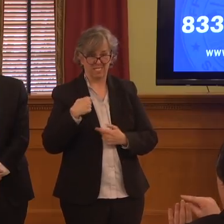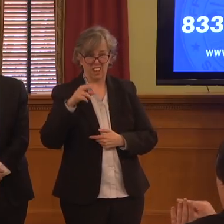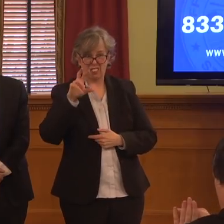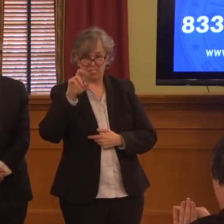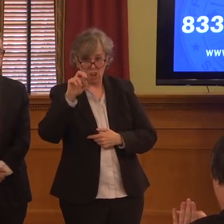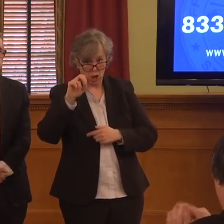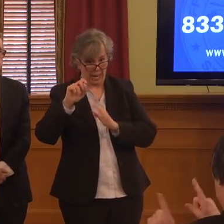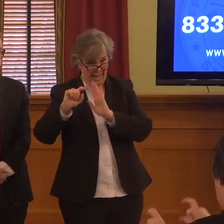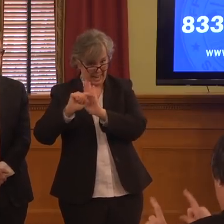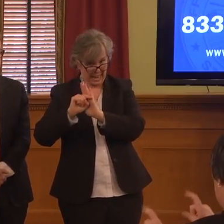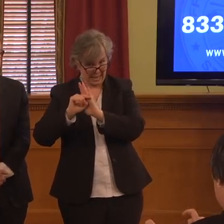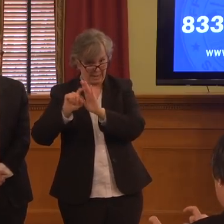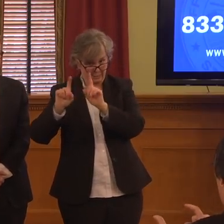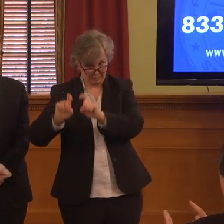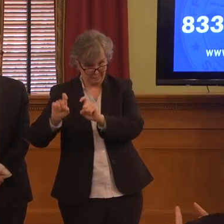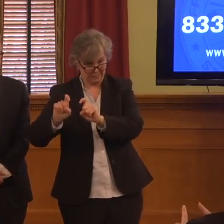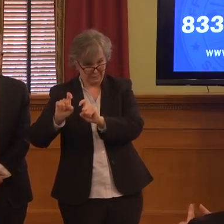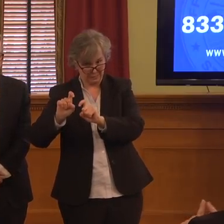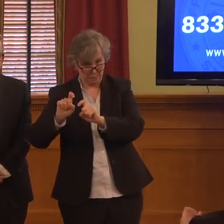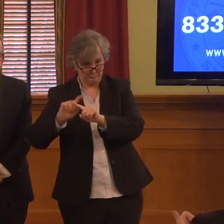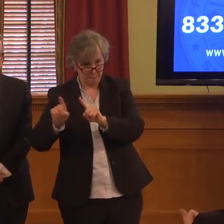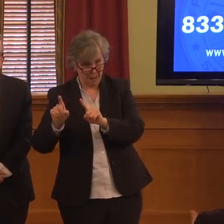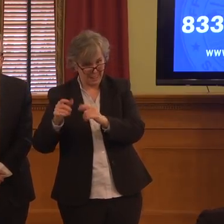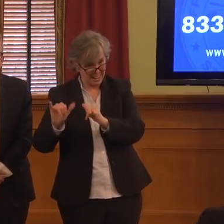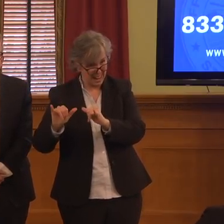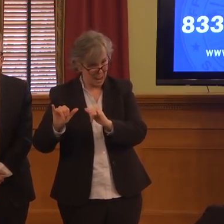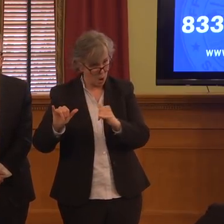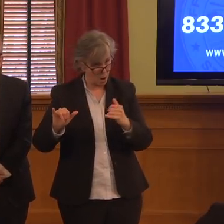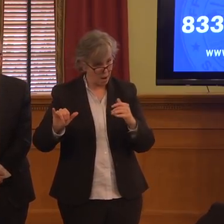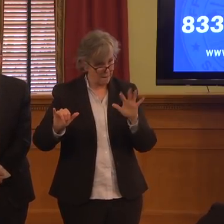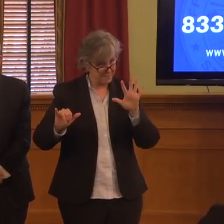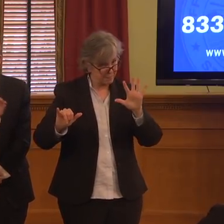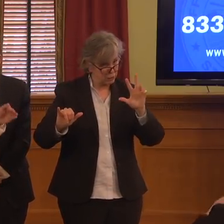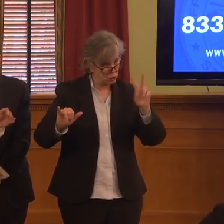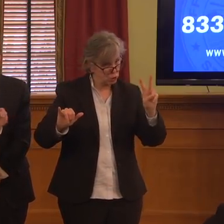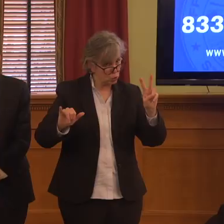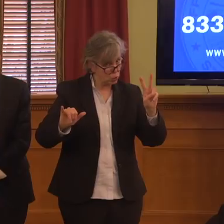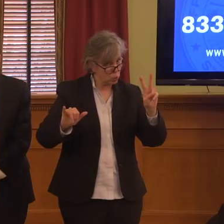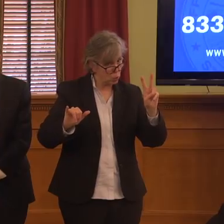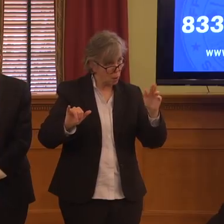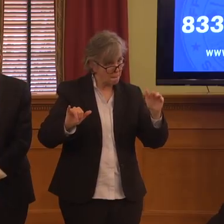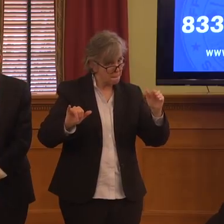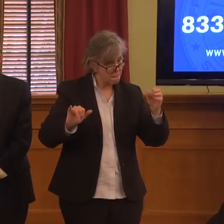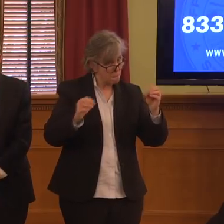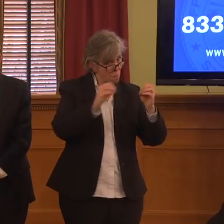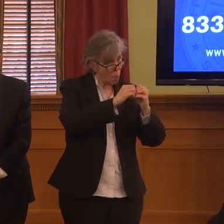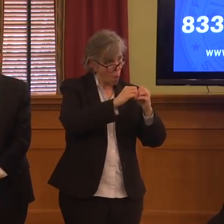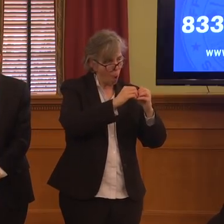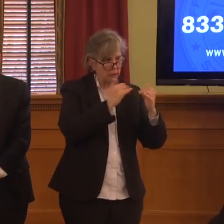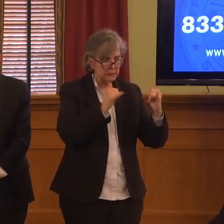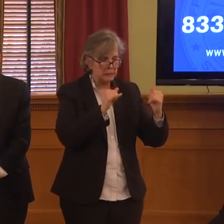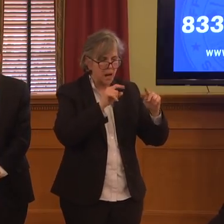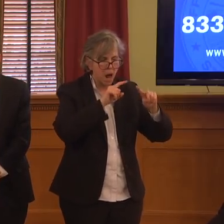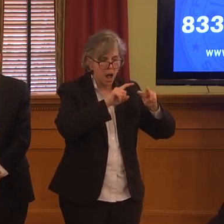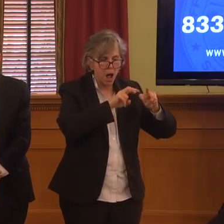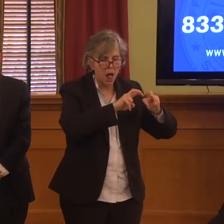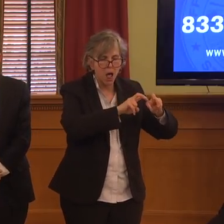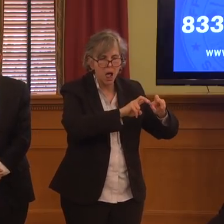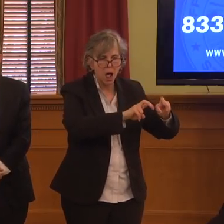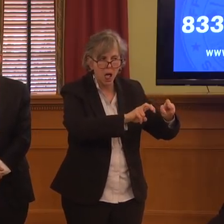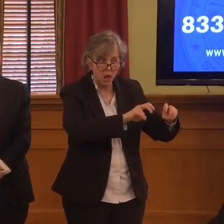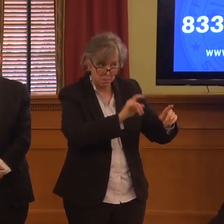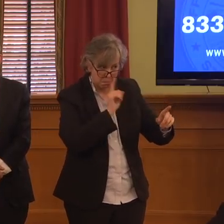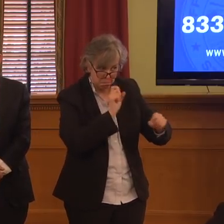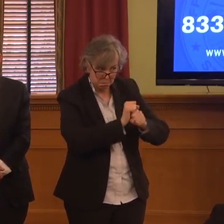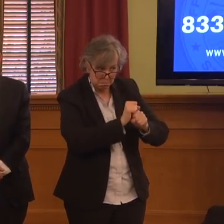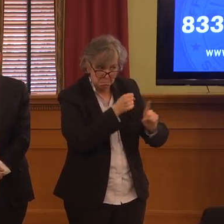investigation. And as I said before, those rings and rings are out there. I can't tell you the number of contacts. Right